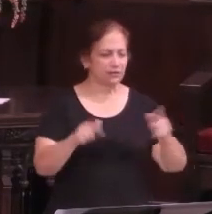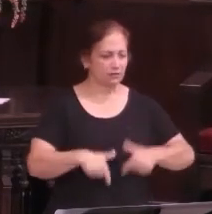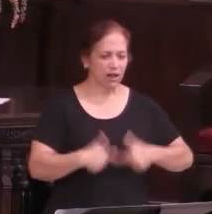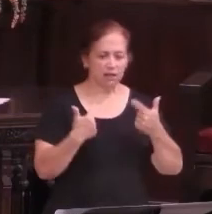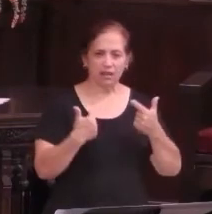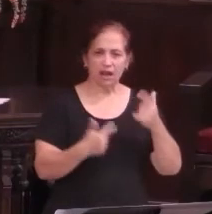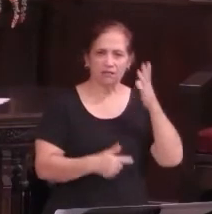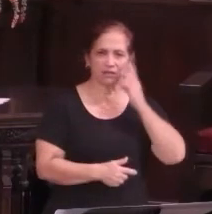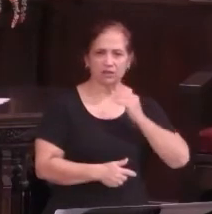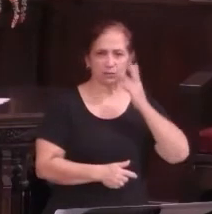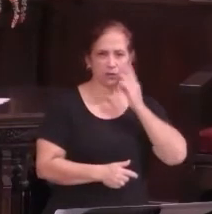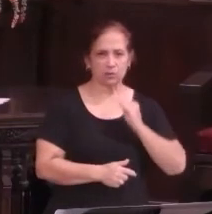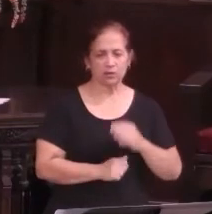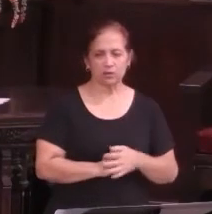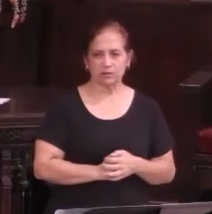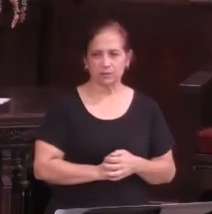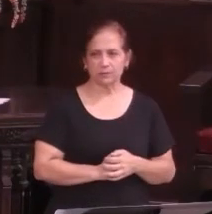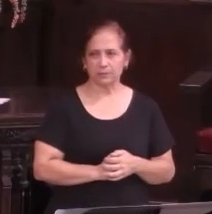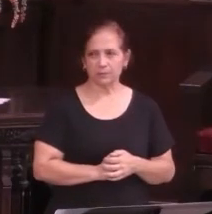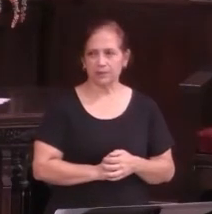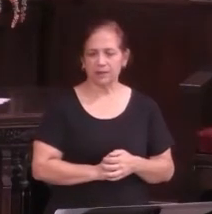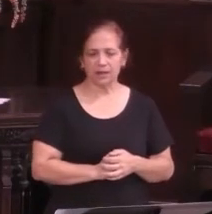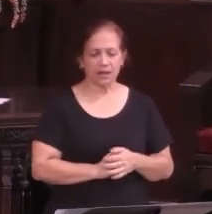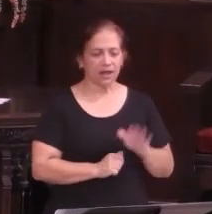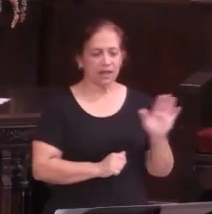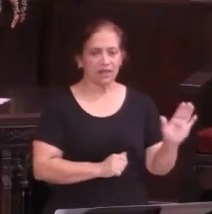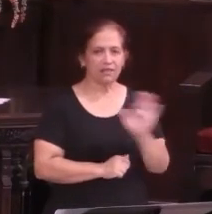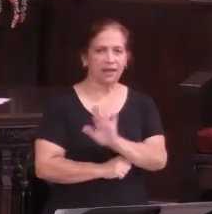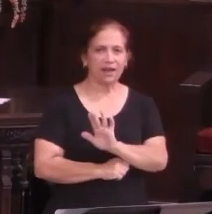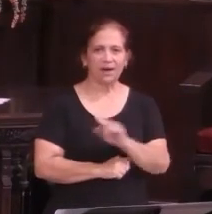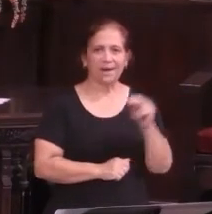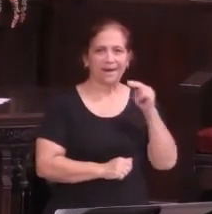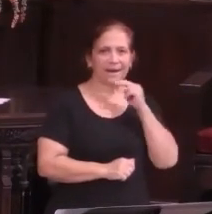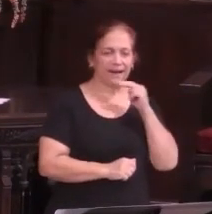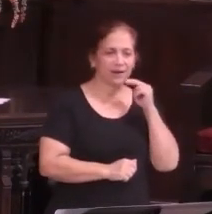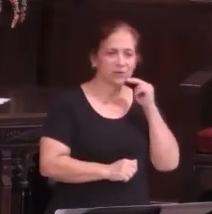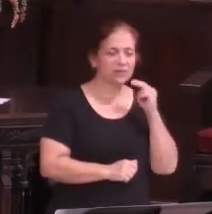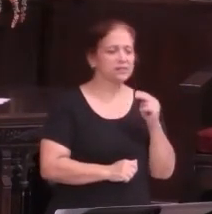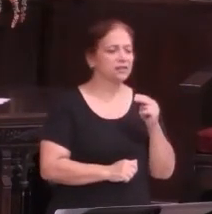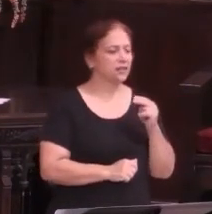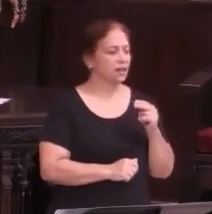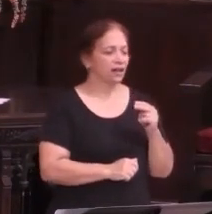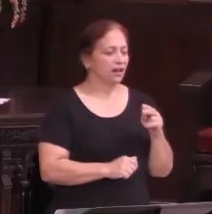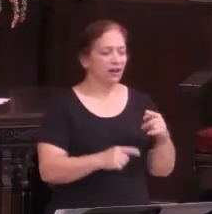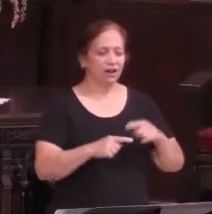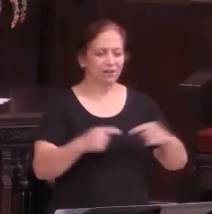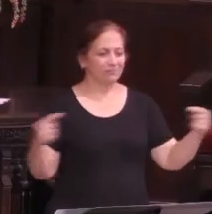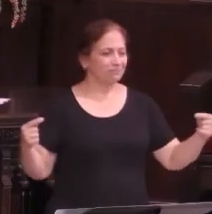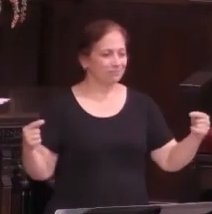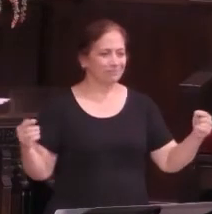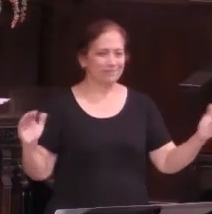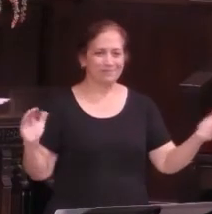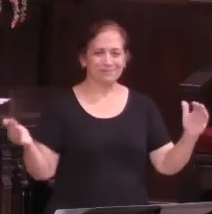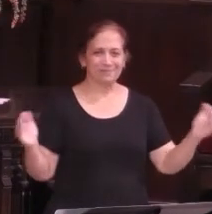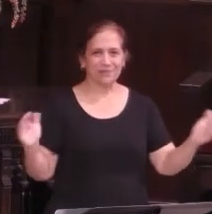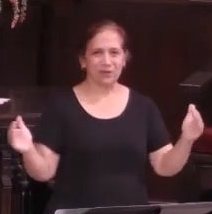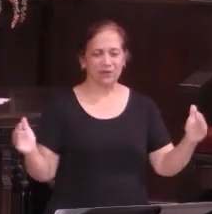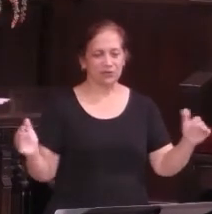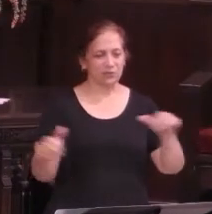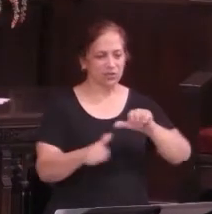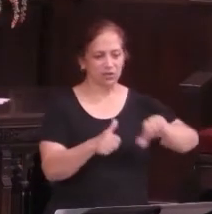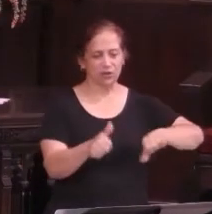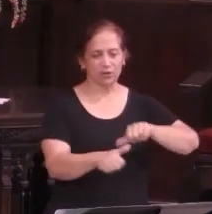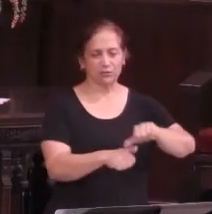life experiences. Their nouns exist in stark contrast to one